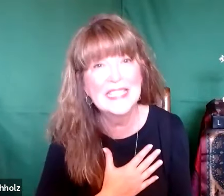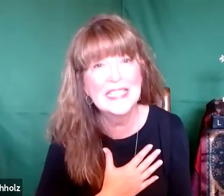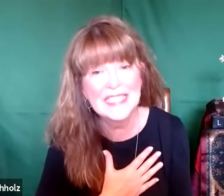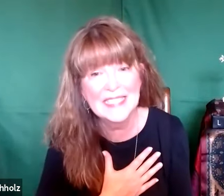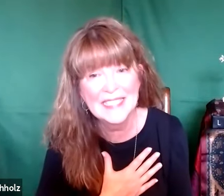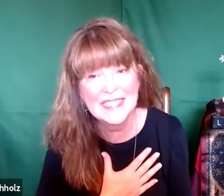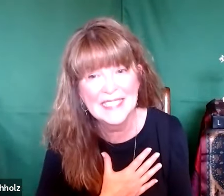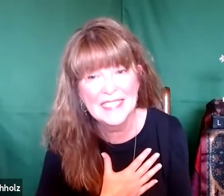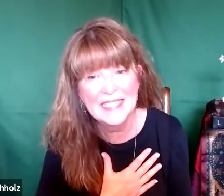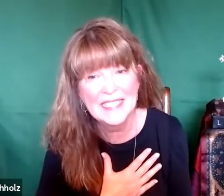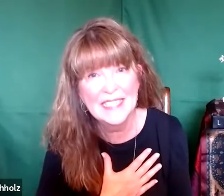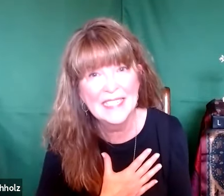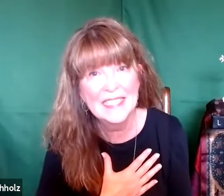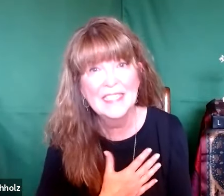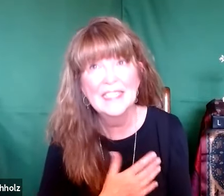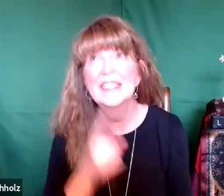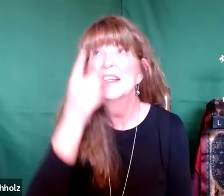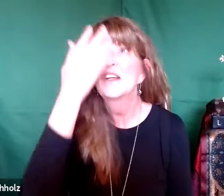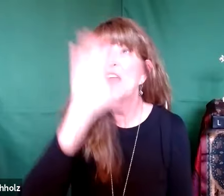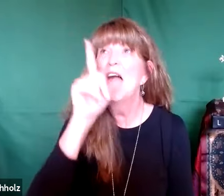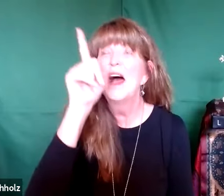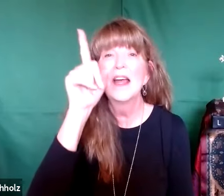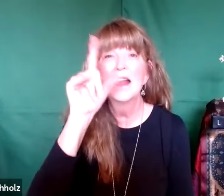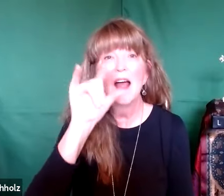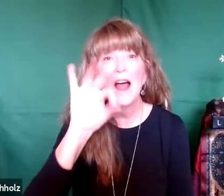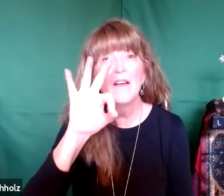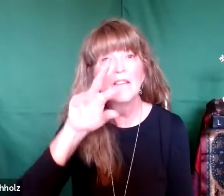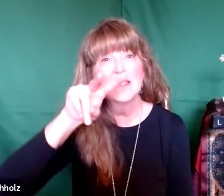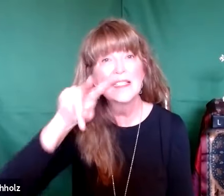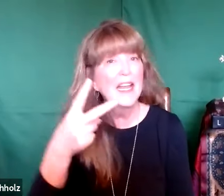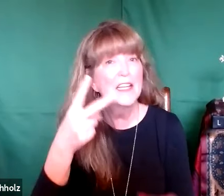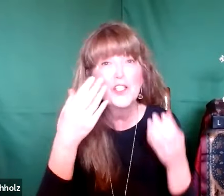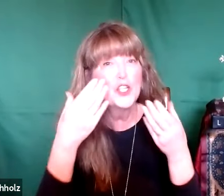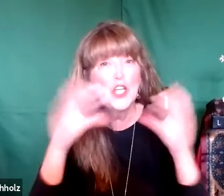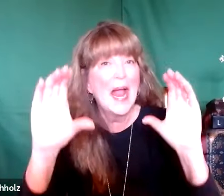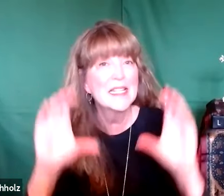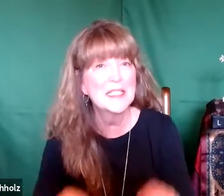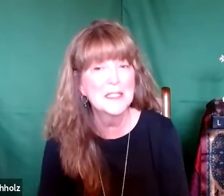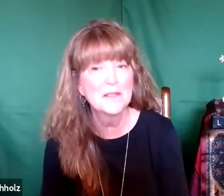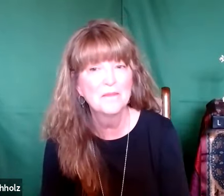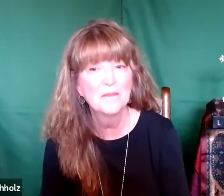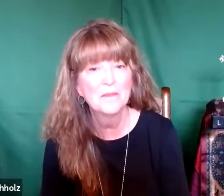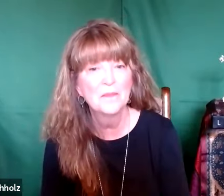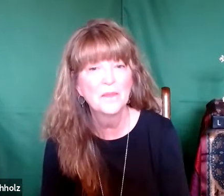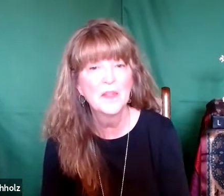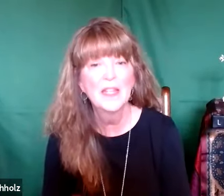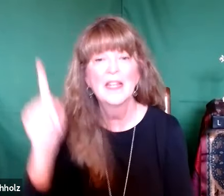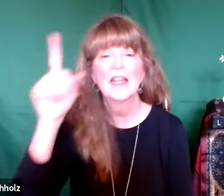he was standing in the middle of God's grace. He was able to